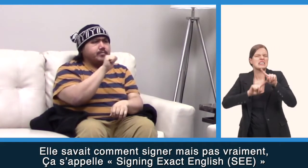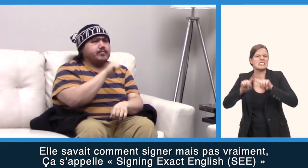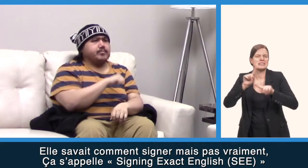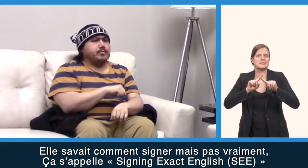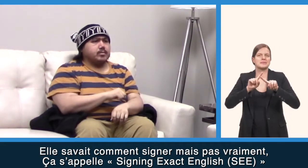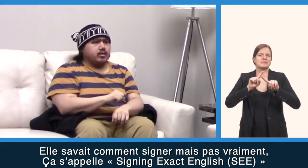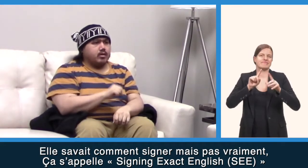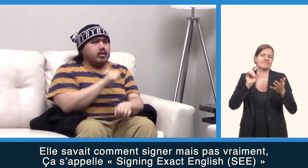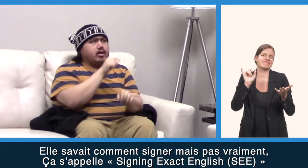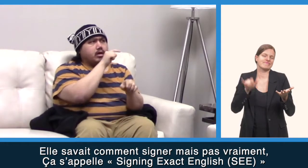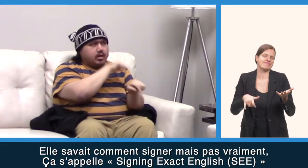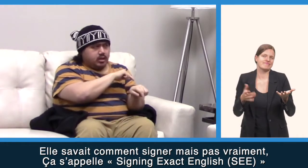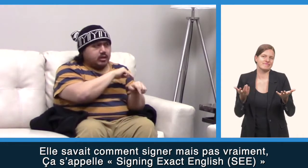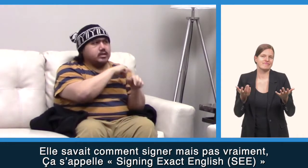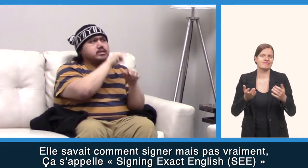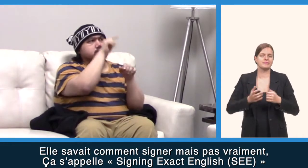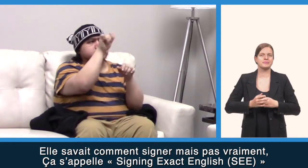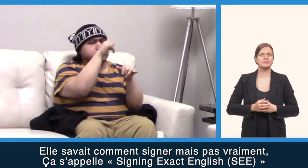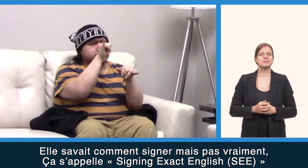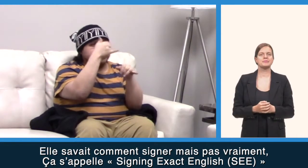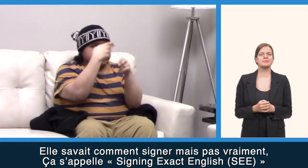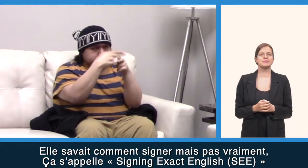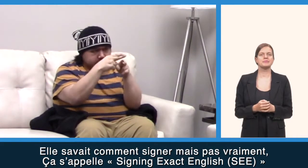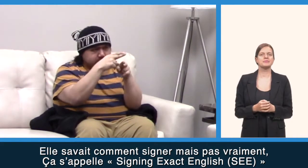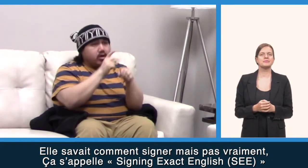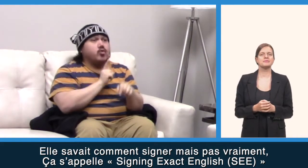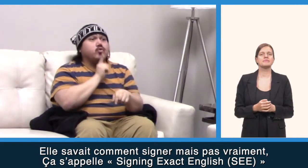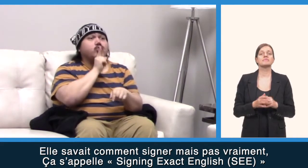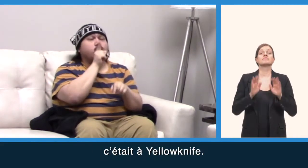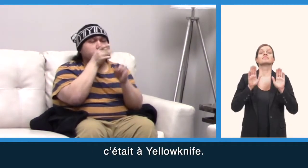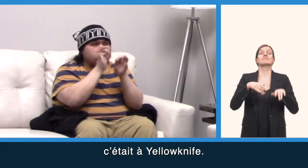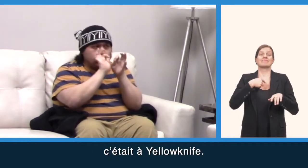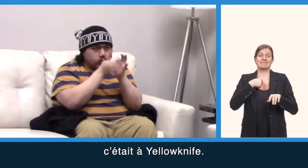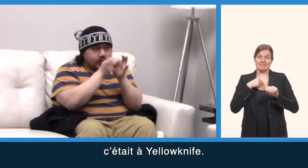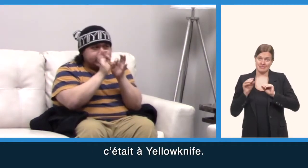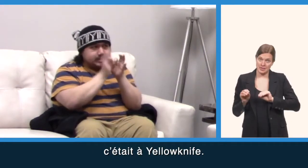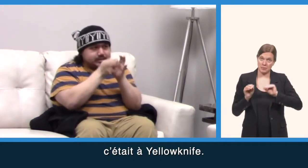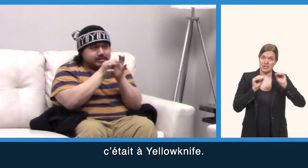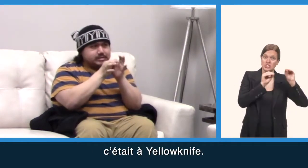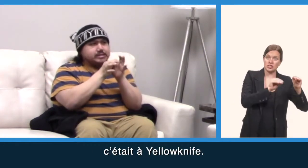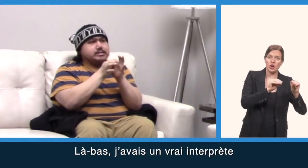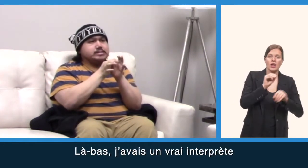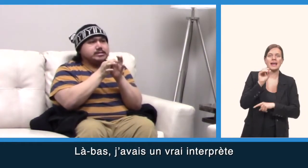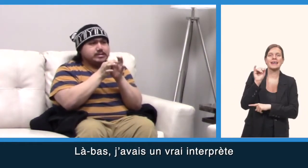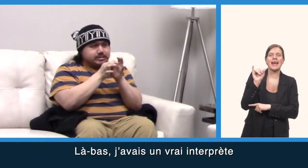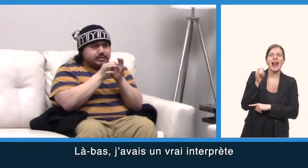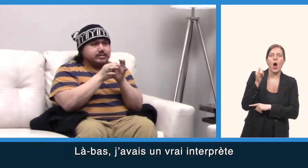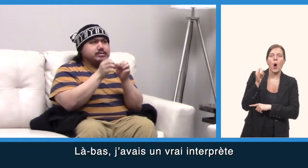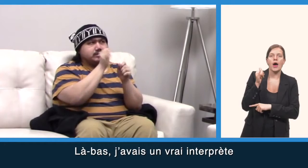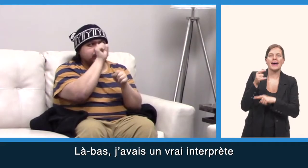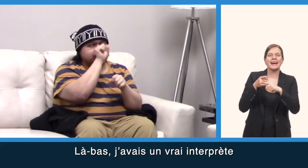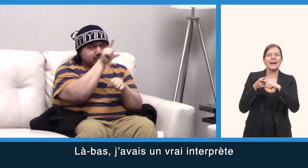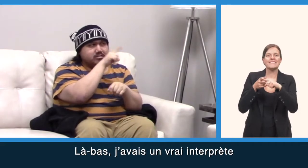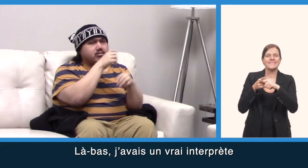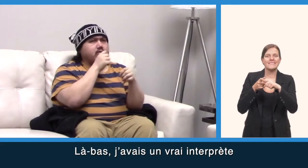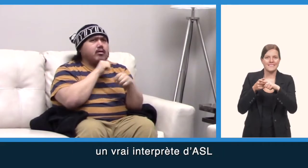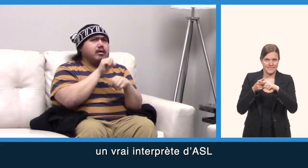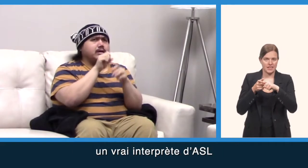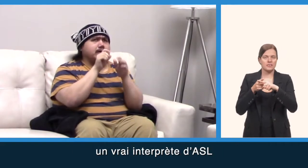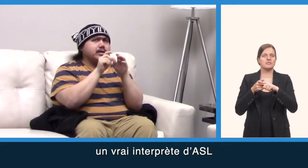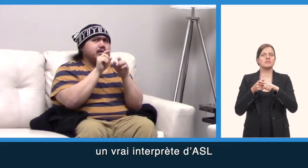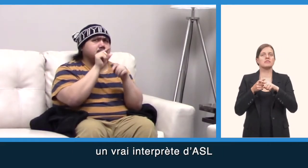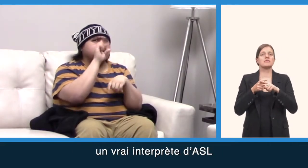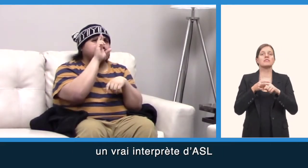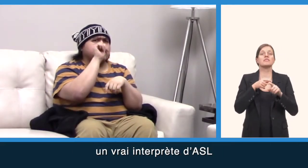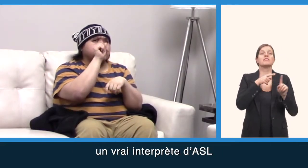SSA or SSE, Signing Exact English. That was in Yellowknife. There I had a real interpreter, a